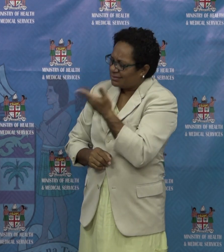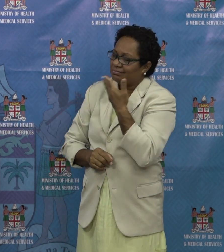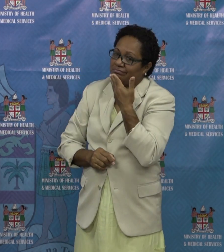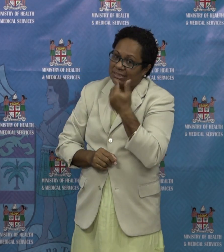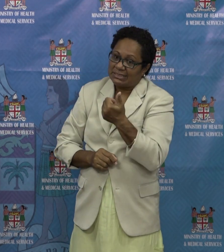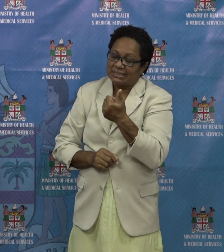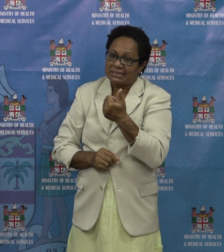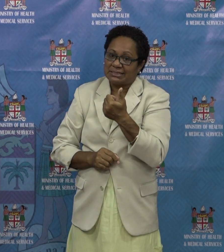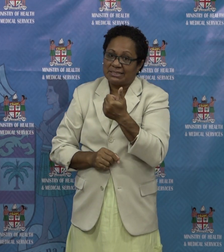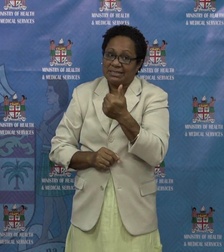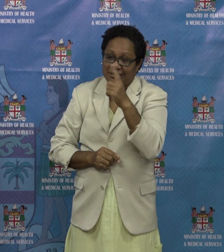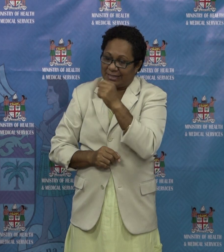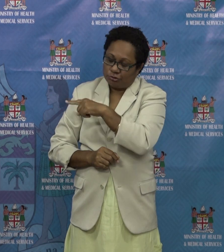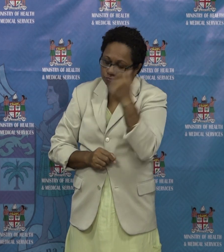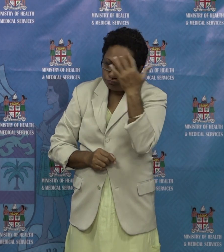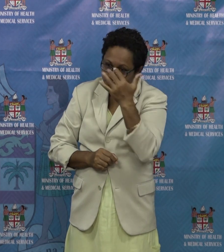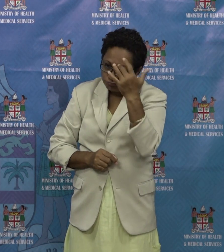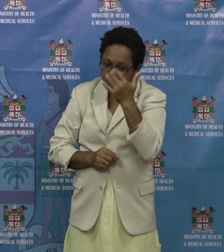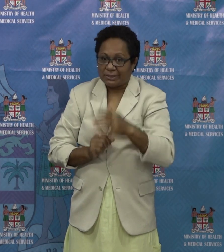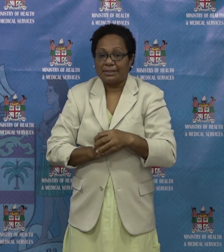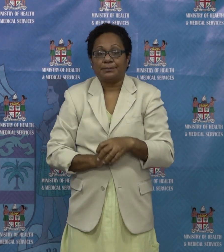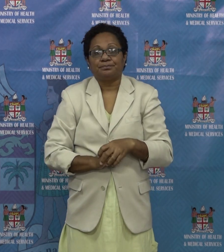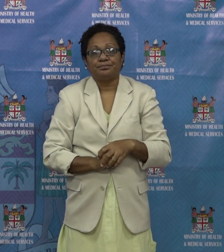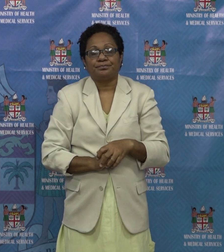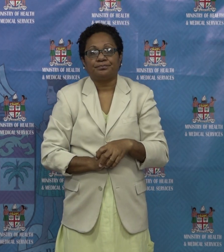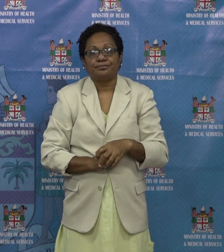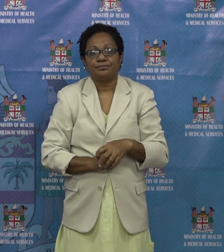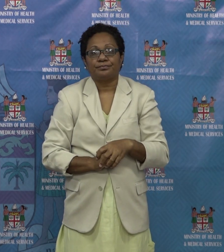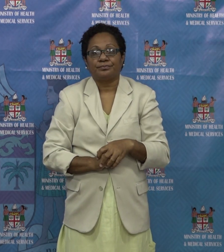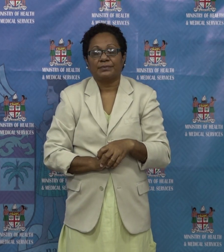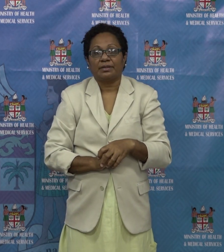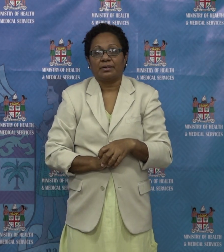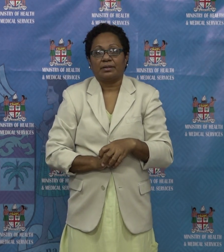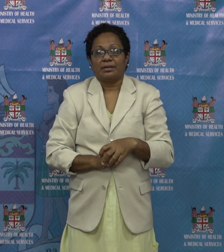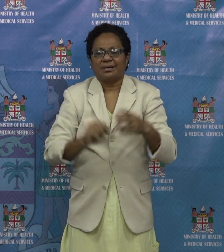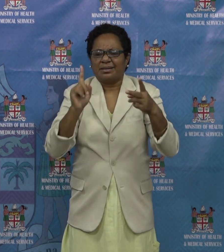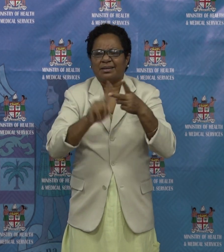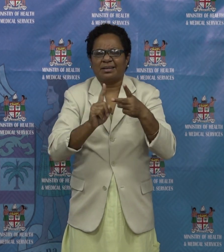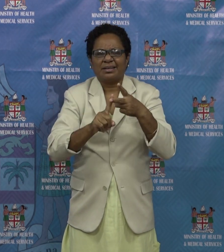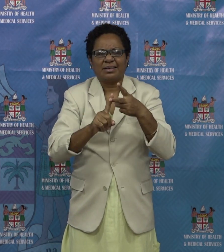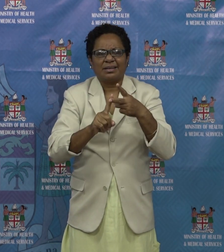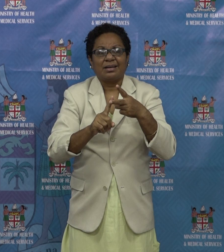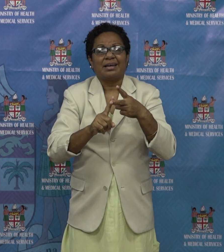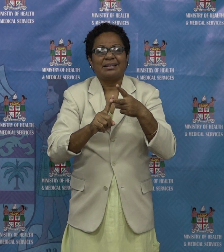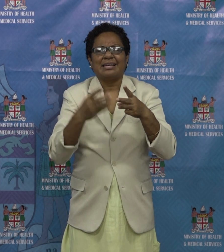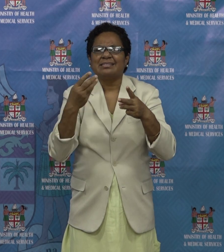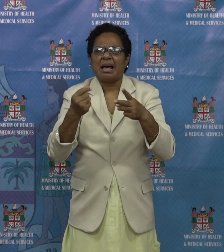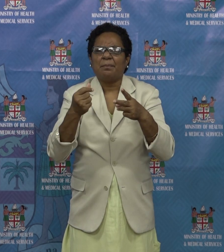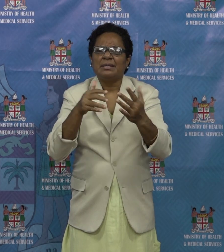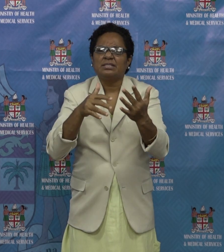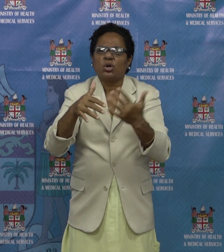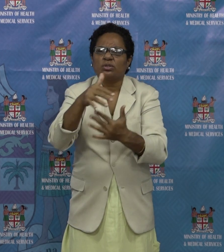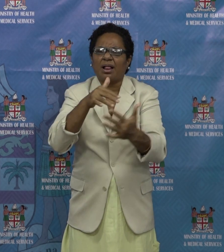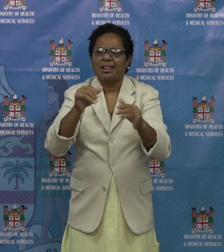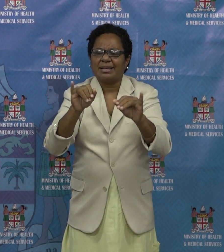health authorities are looking at this, taking into account the social issues also that matter at the moment.